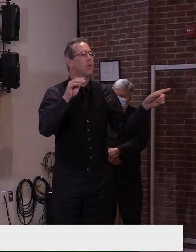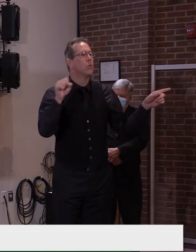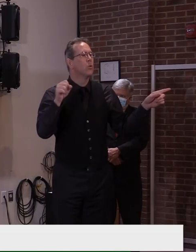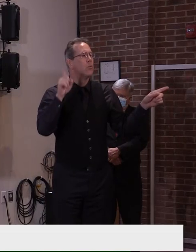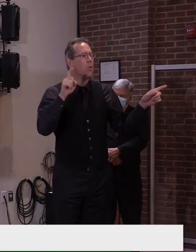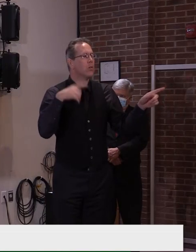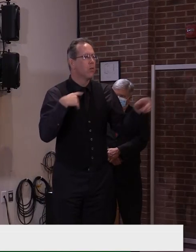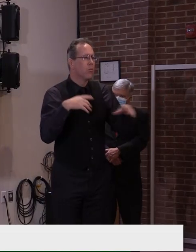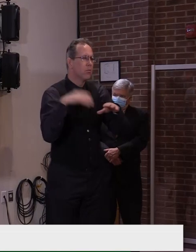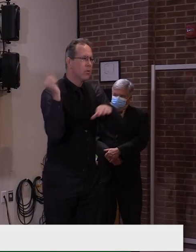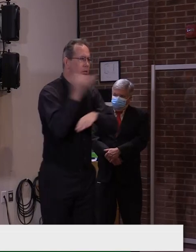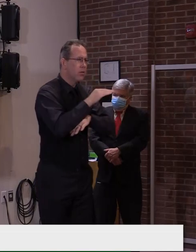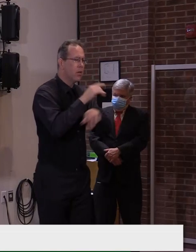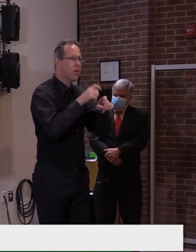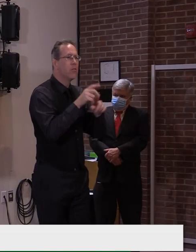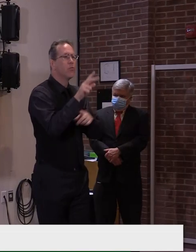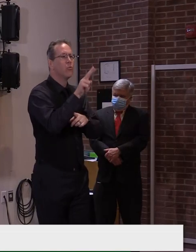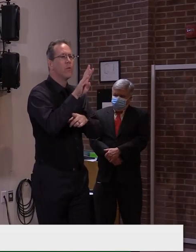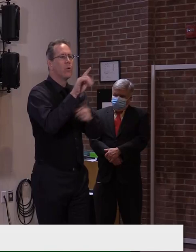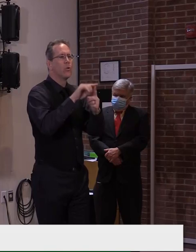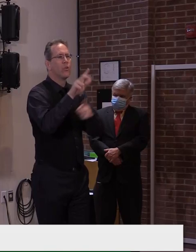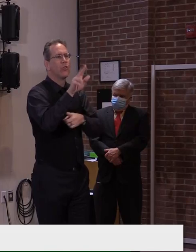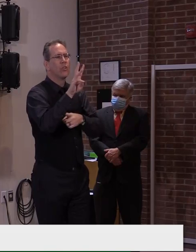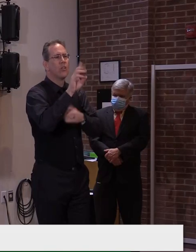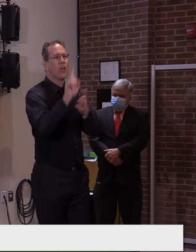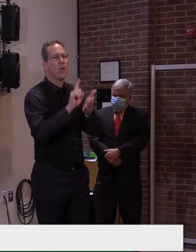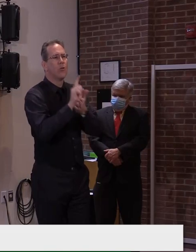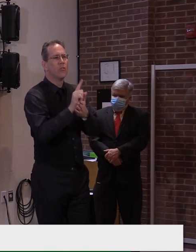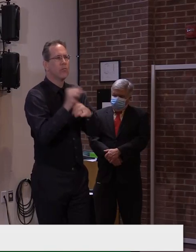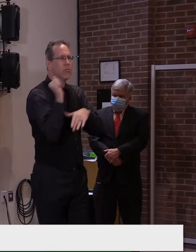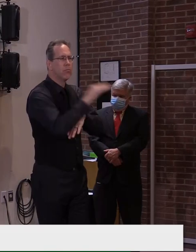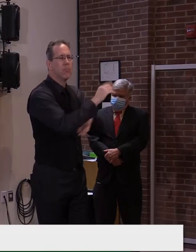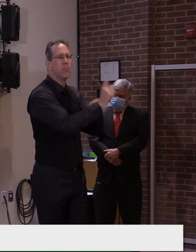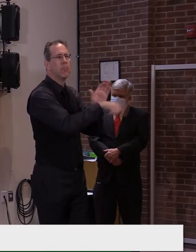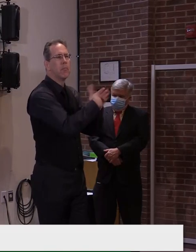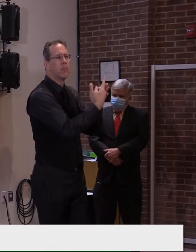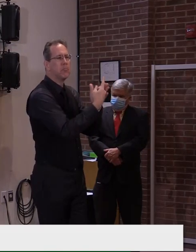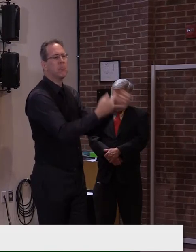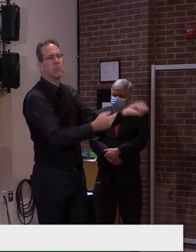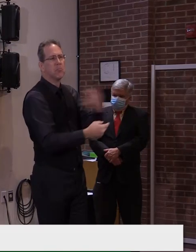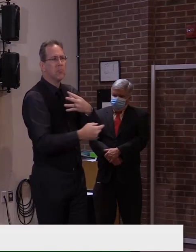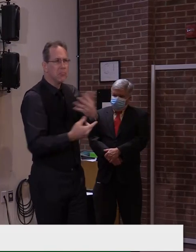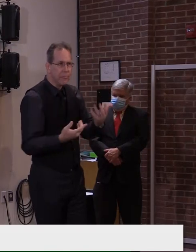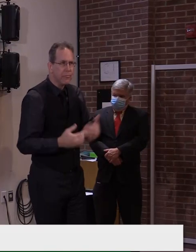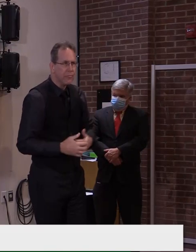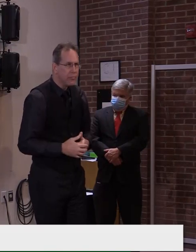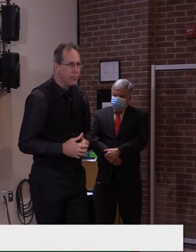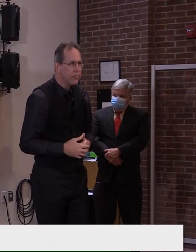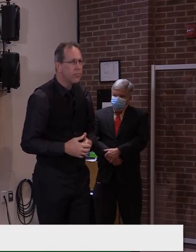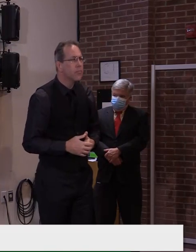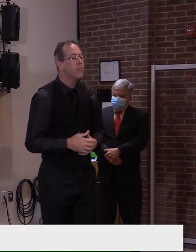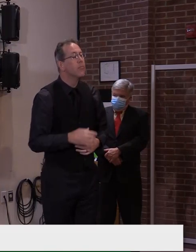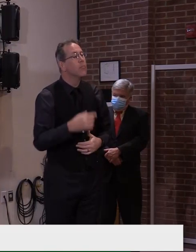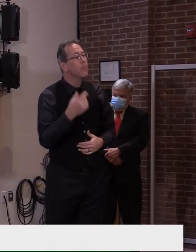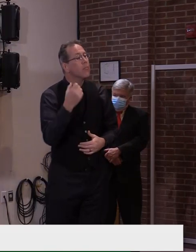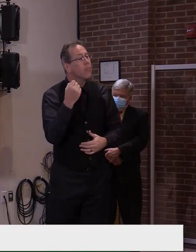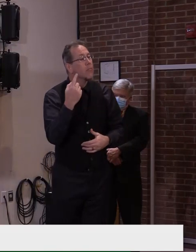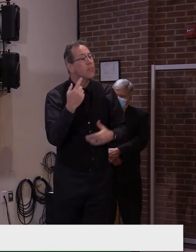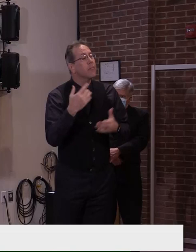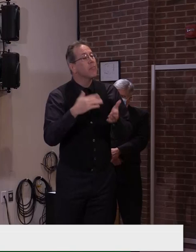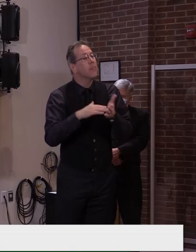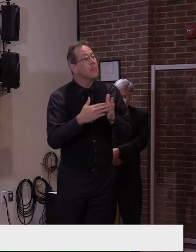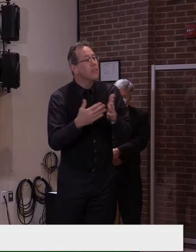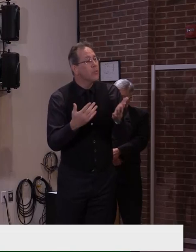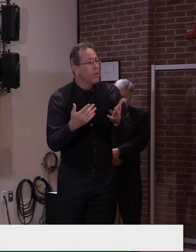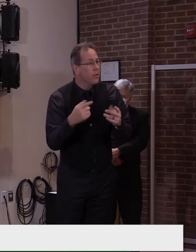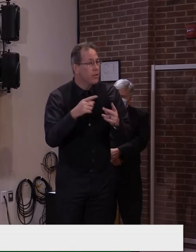been the rule for quite a while, and that's incorporating tests that are done across